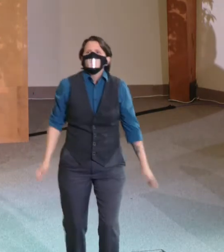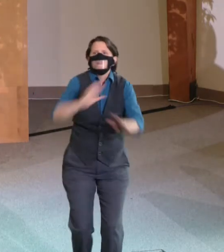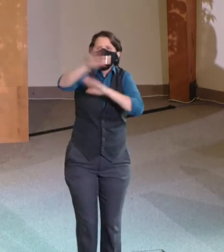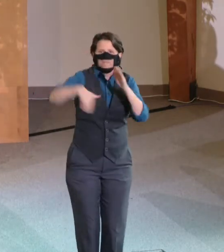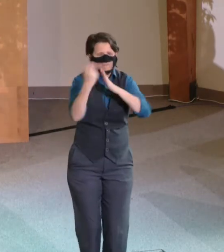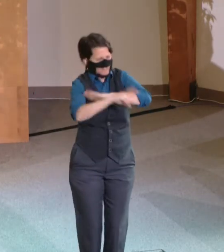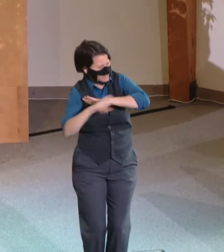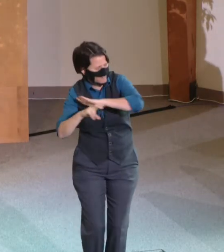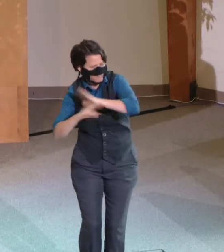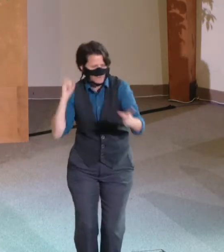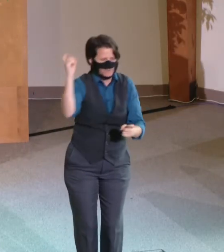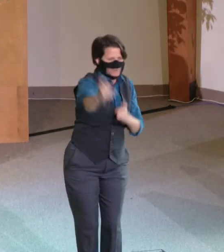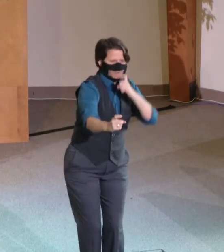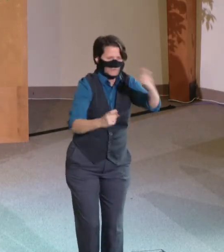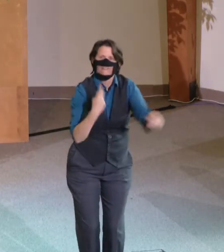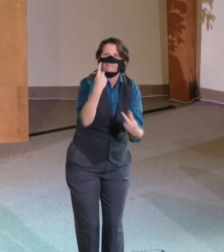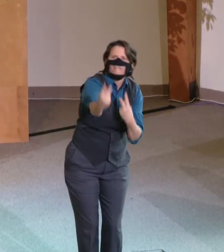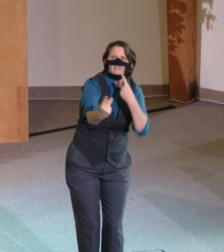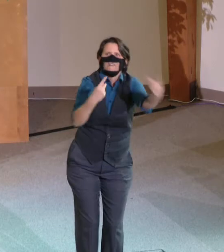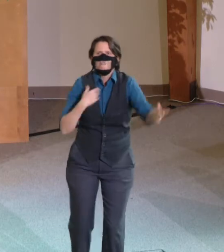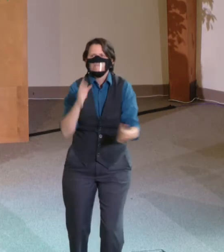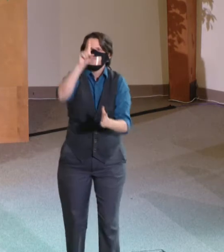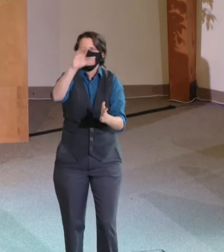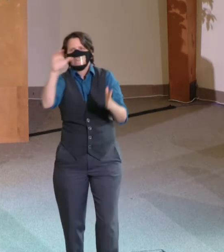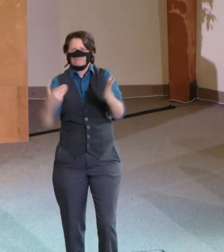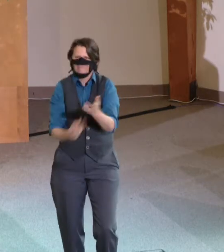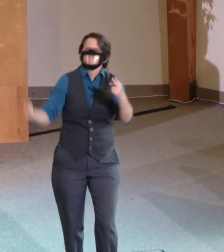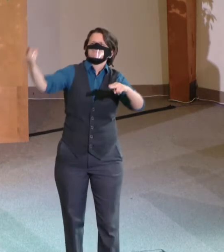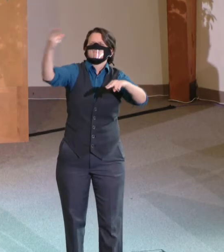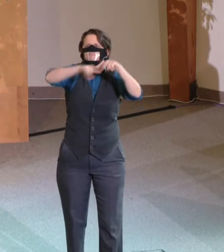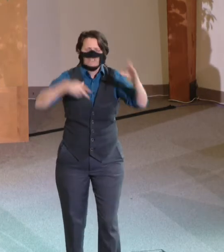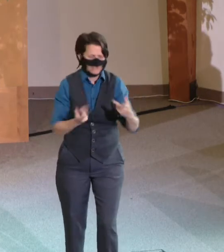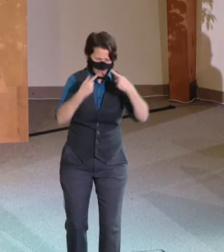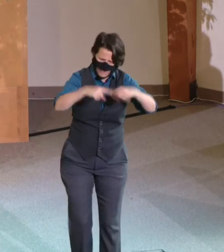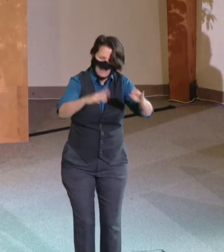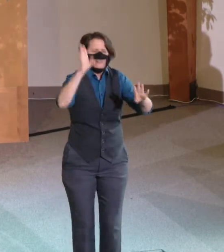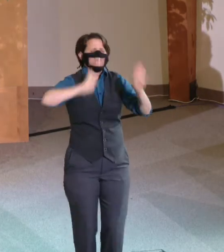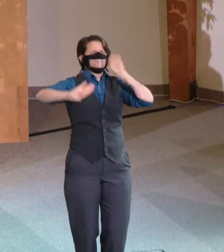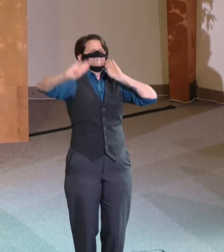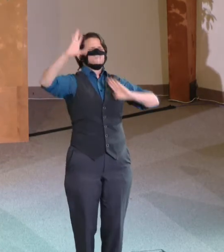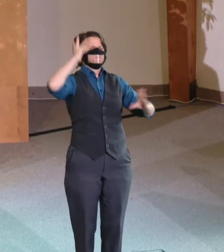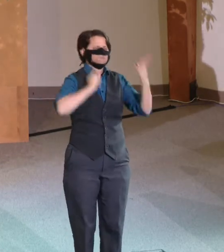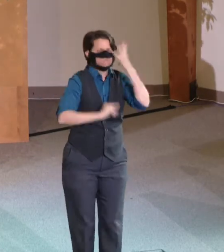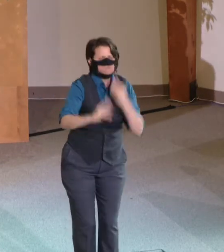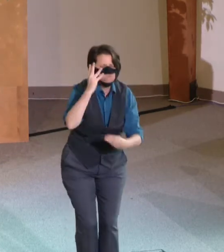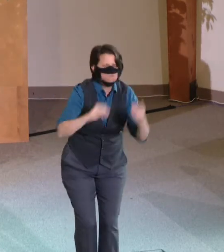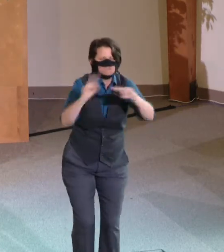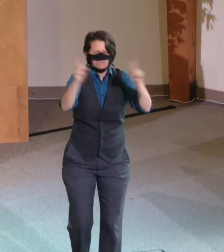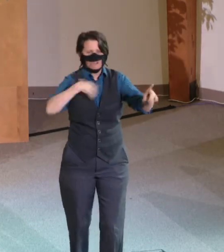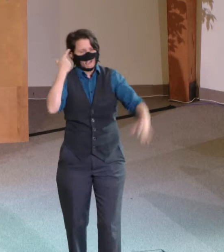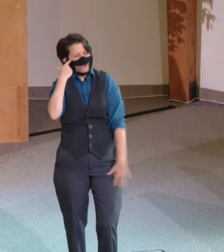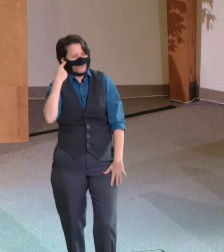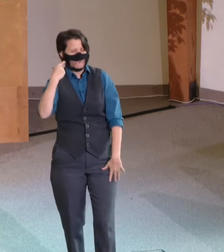was stolen is returned to you a hundredfold. Tried in the fire, but you're coming out gold. Cling to God's